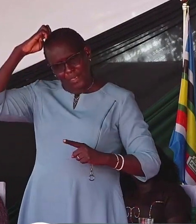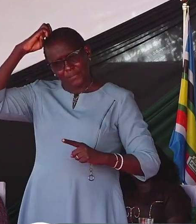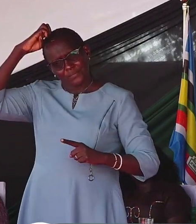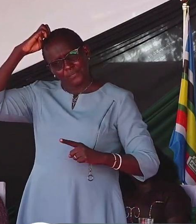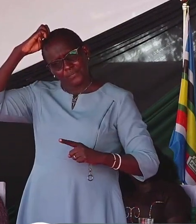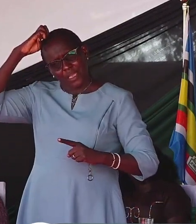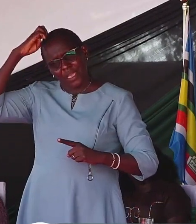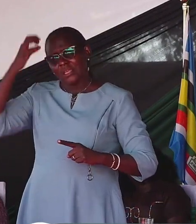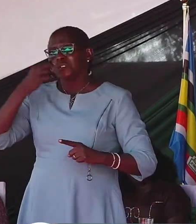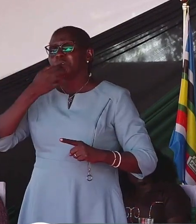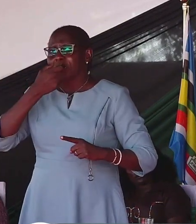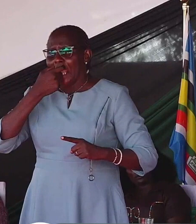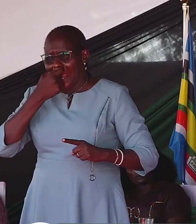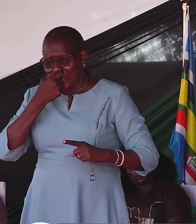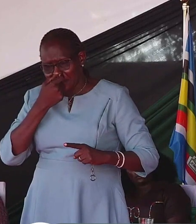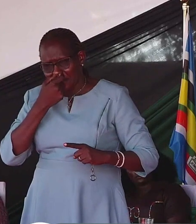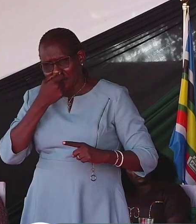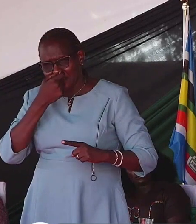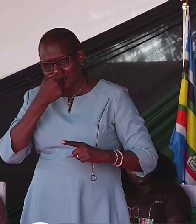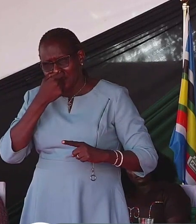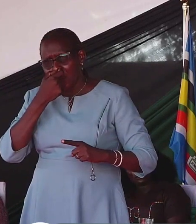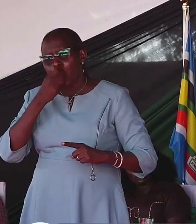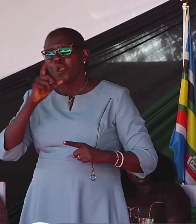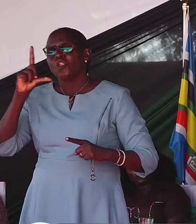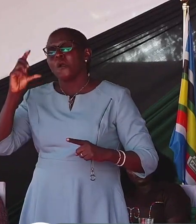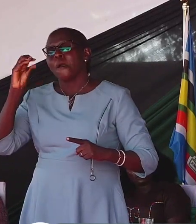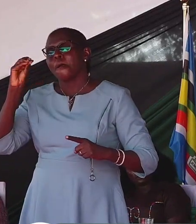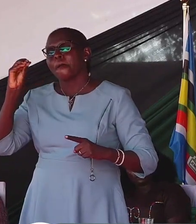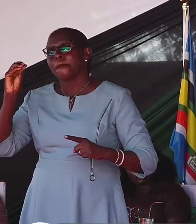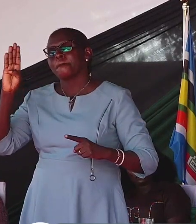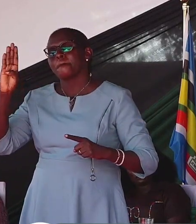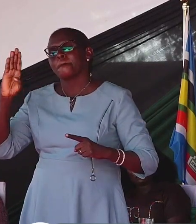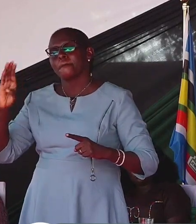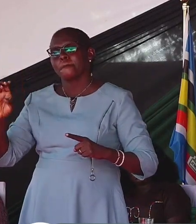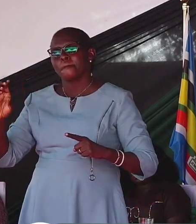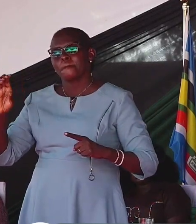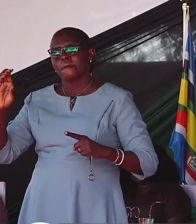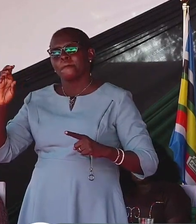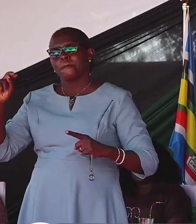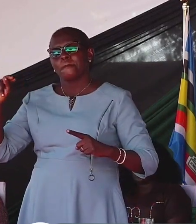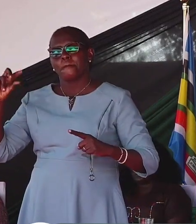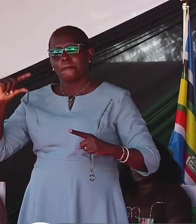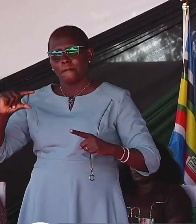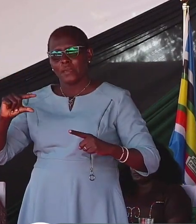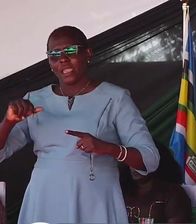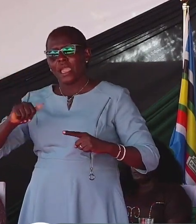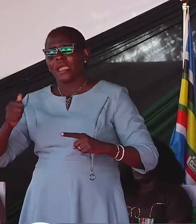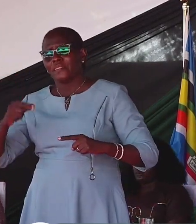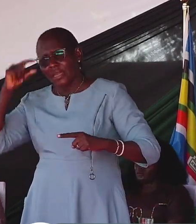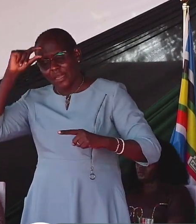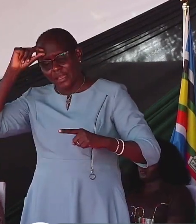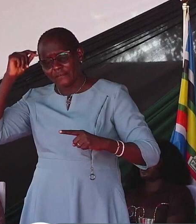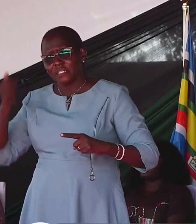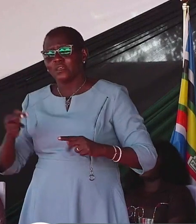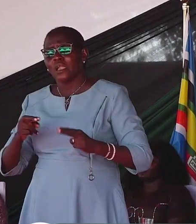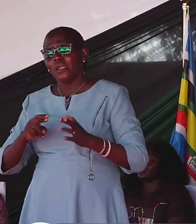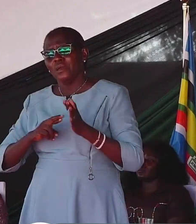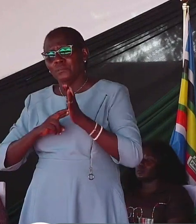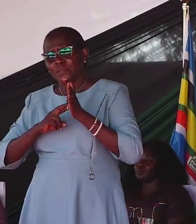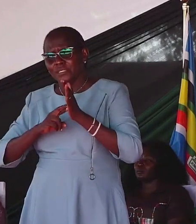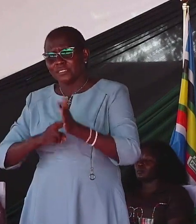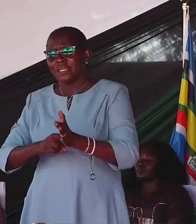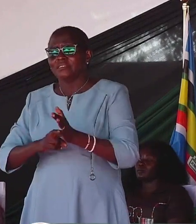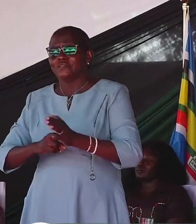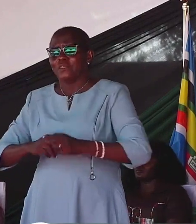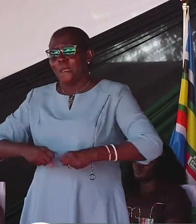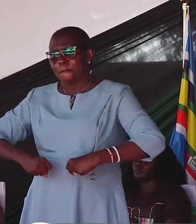South Sudan, Lobong will be coming with other governors to represent the President of South